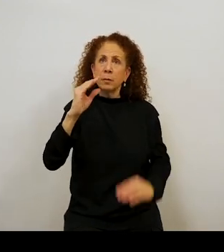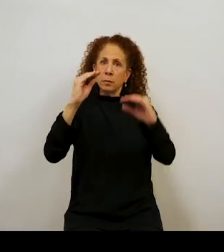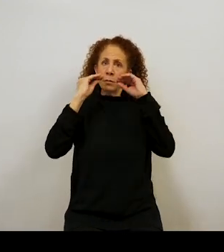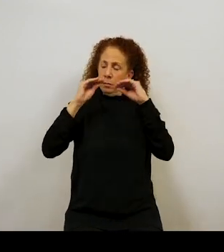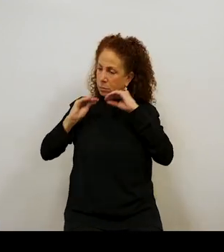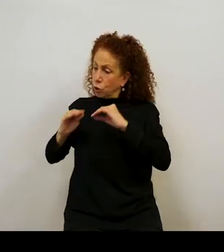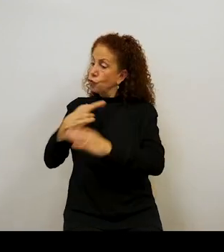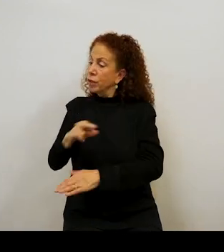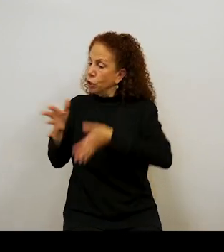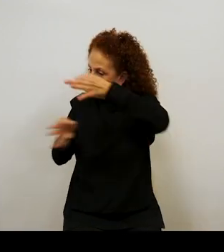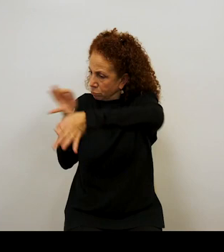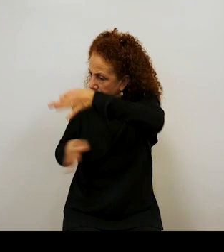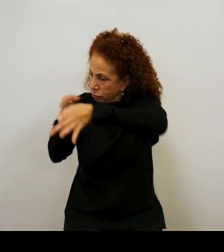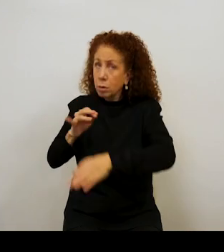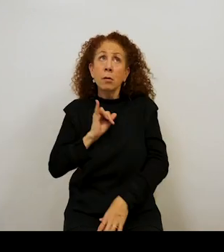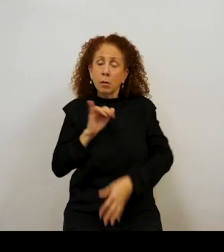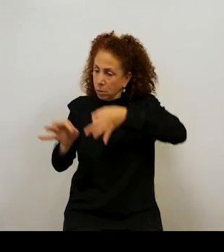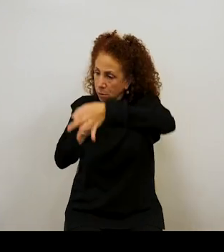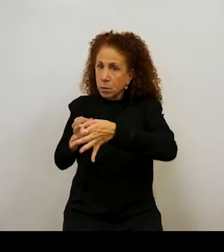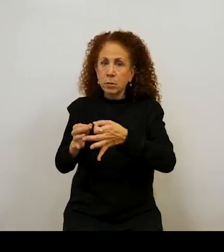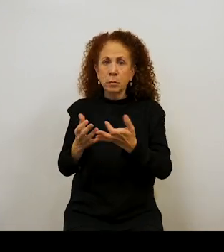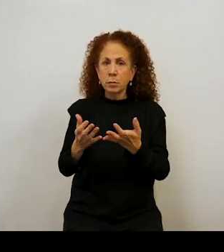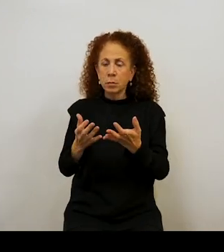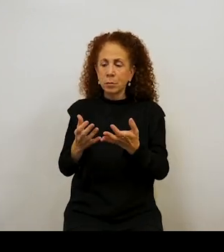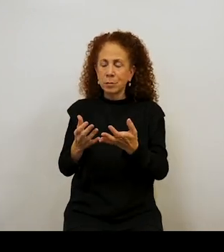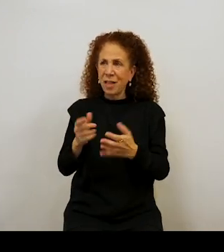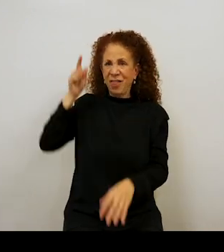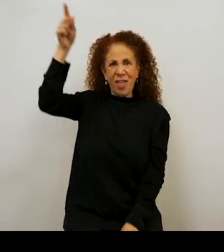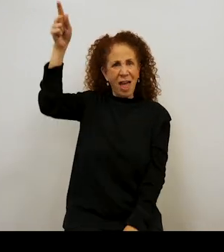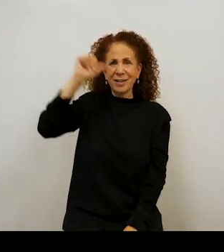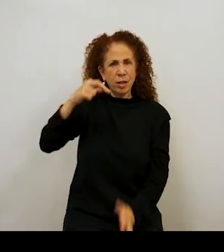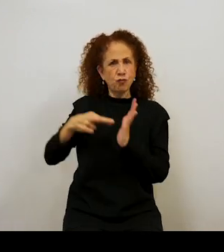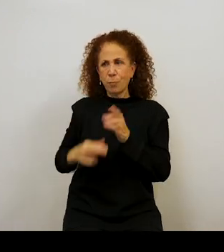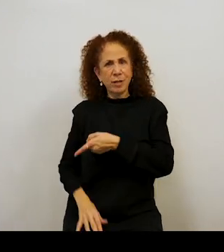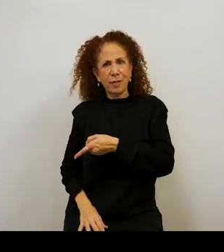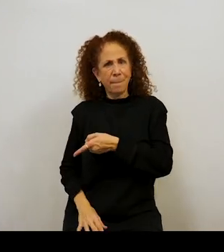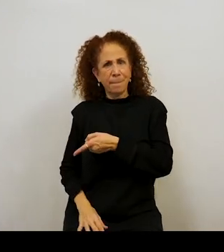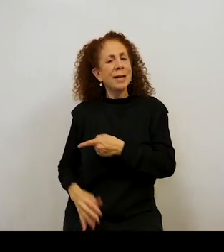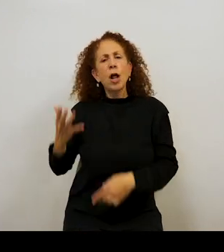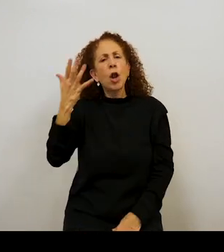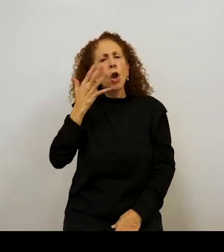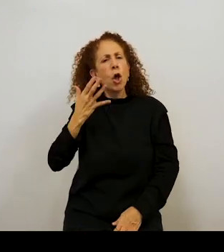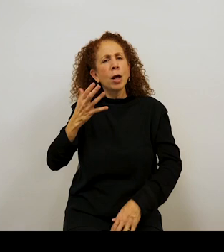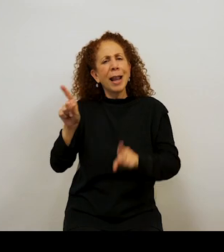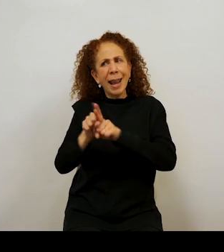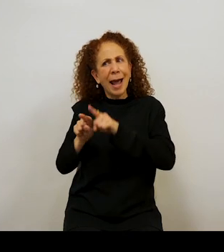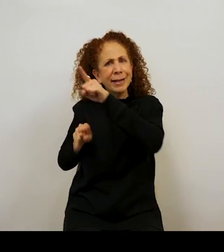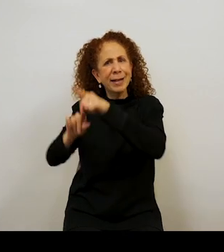religion in most households, it wouldn't represent, I mean, it wouldn't look like that ISIS